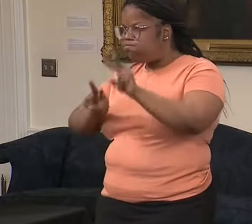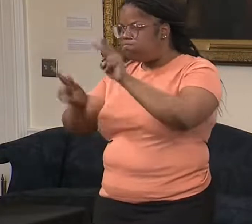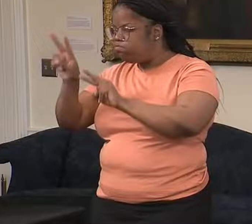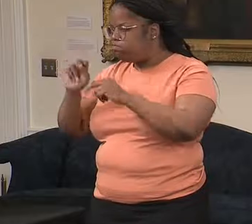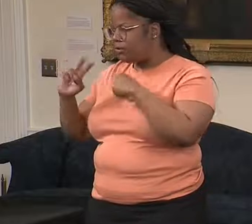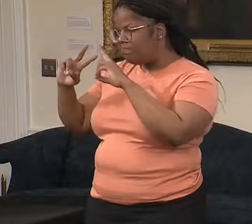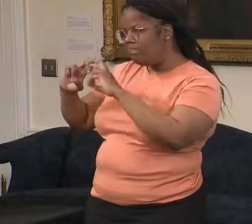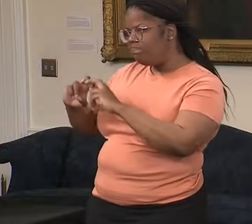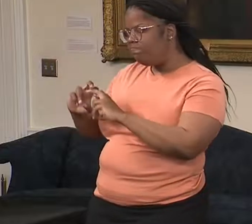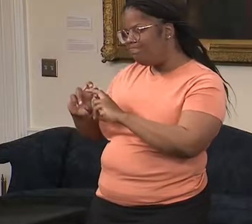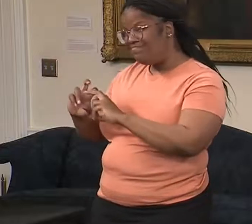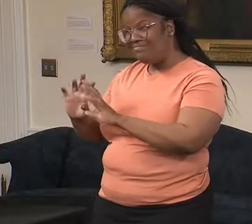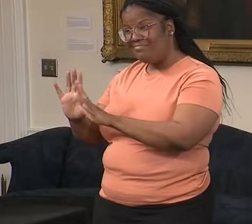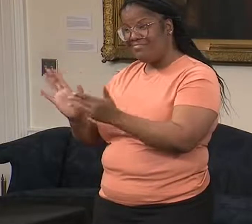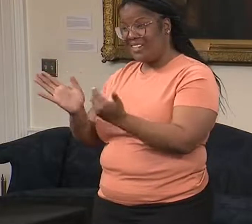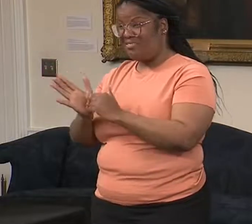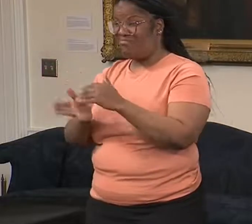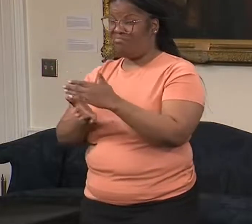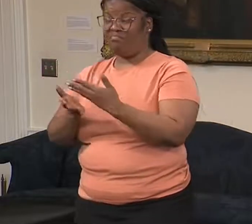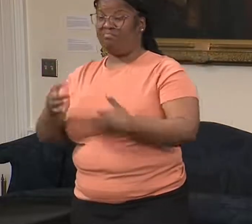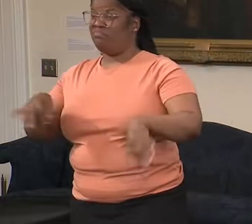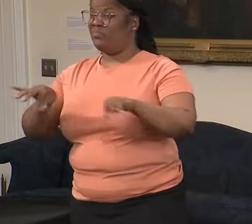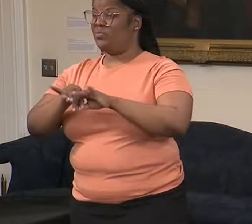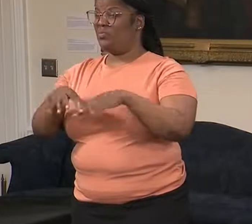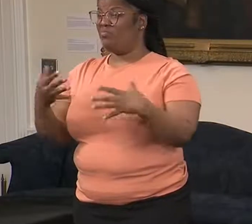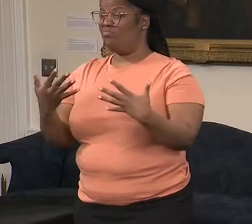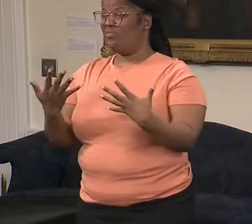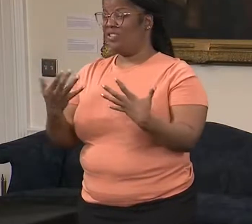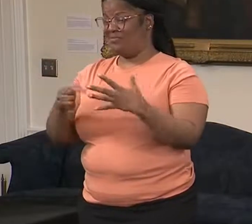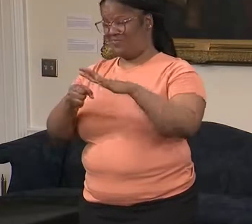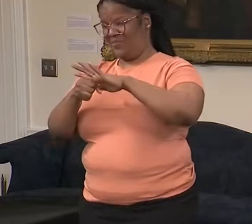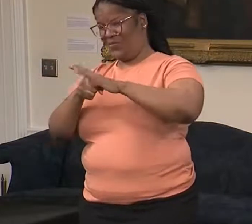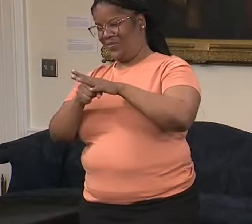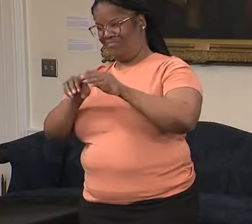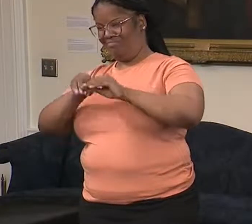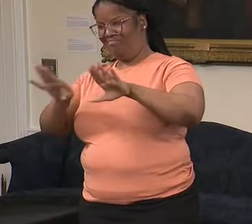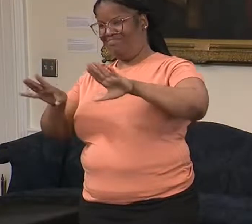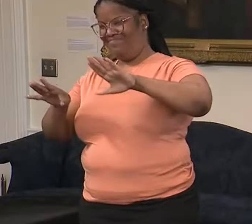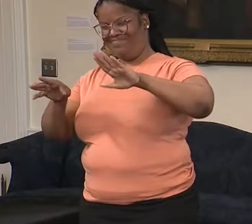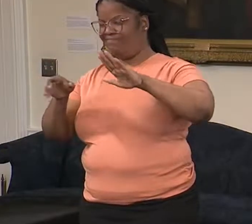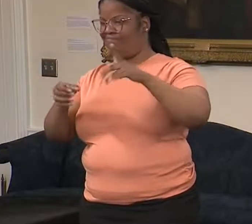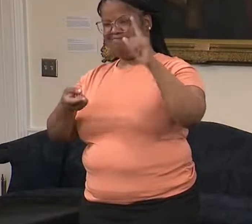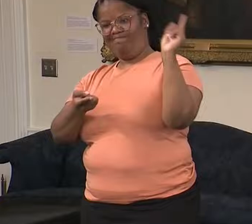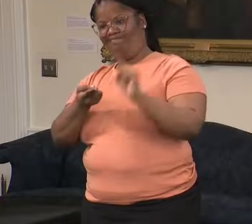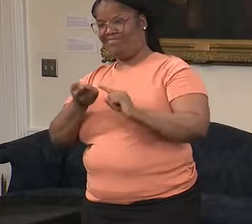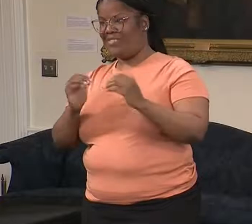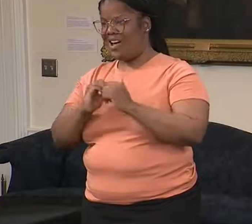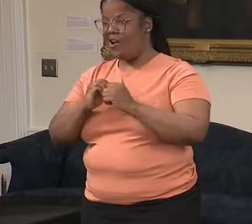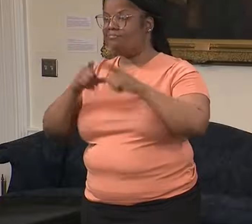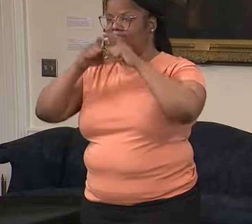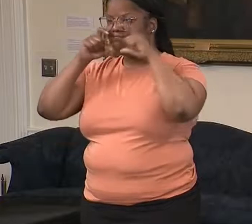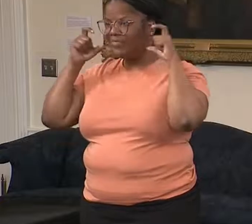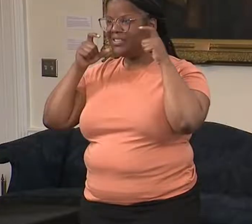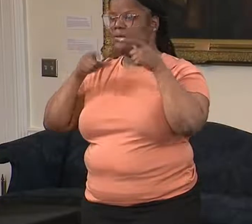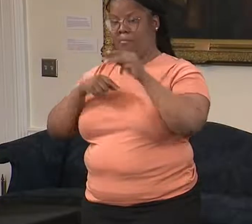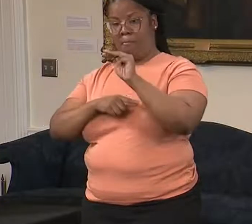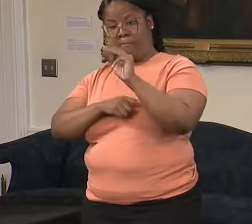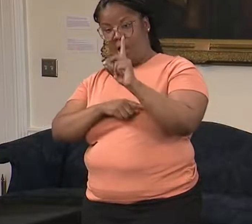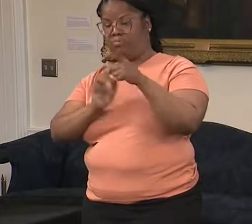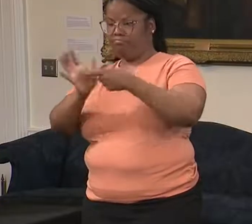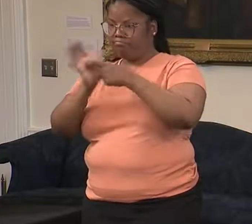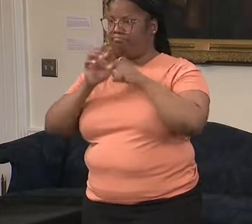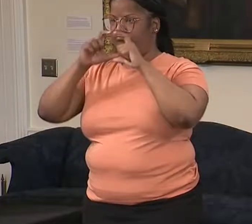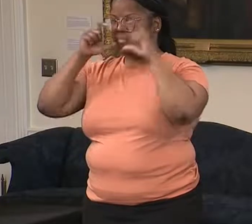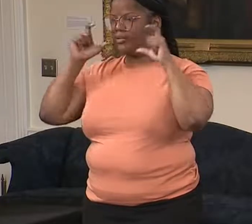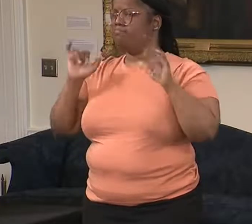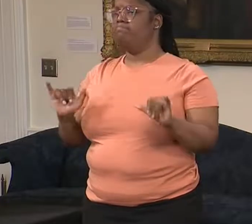important things is wearing the masks, which we still have a mask mandate, although more than half the states